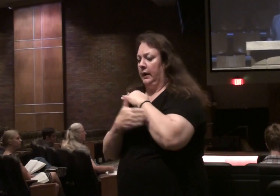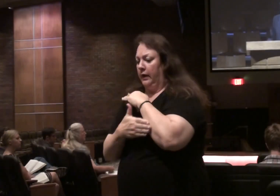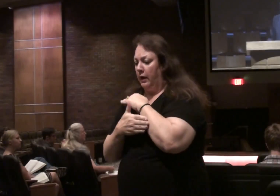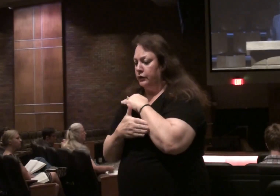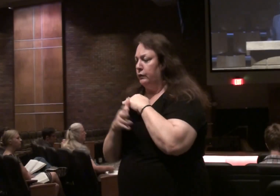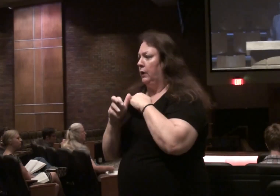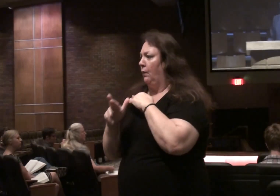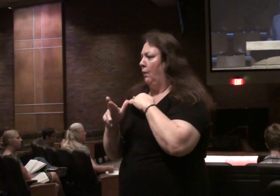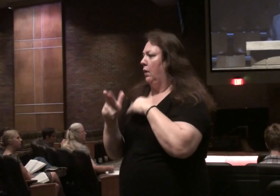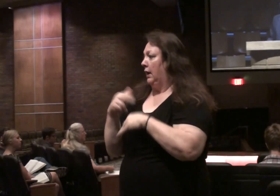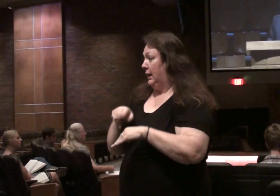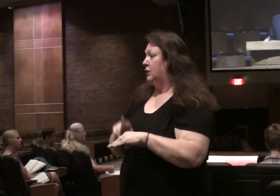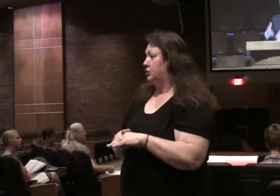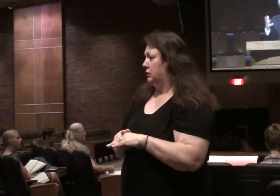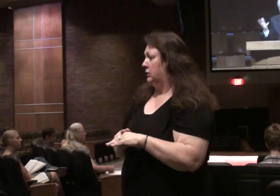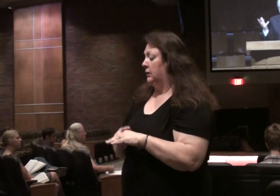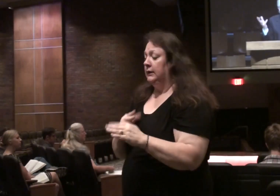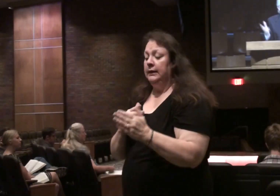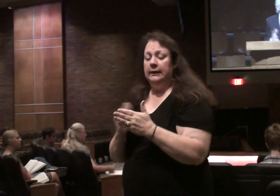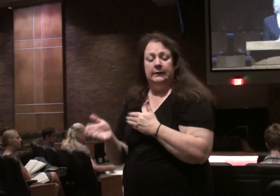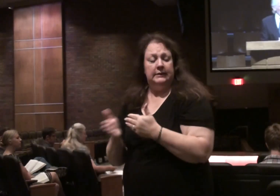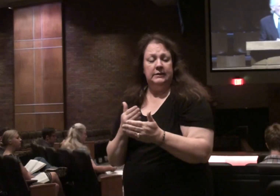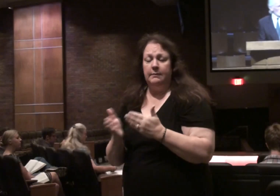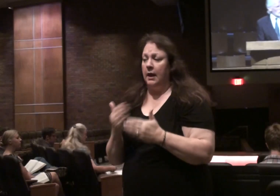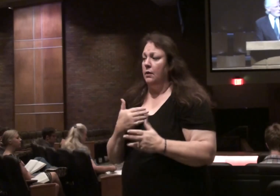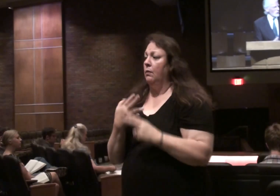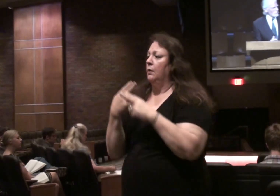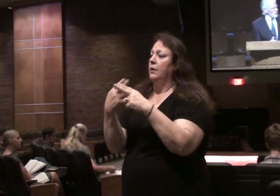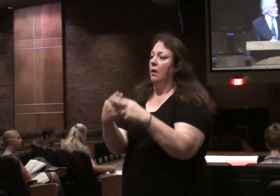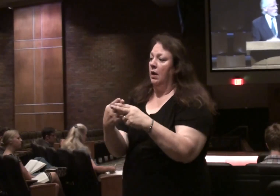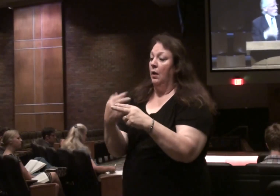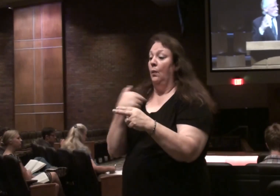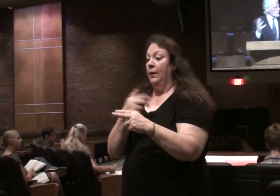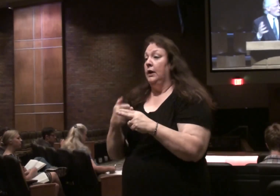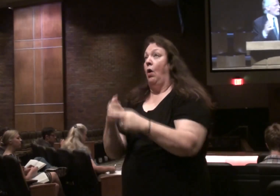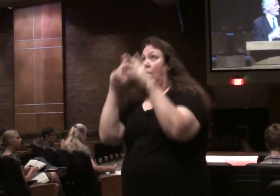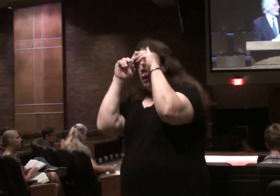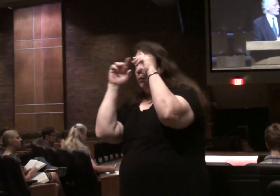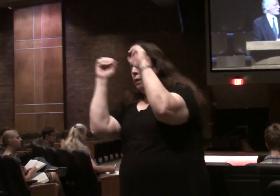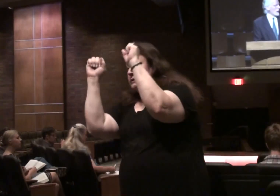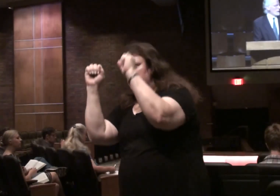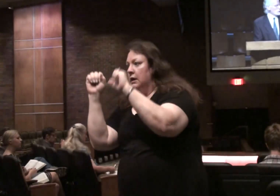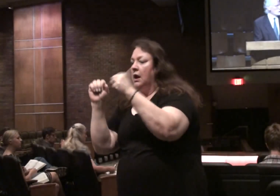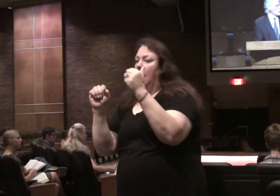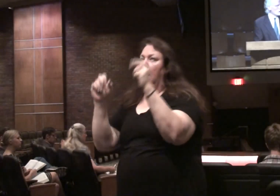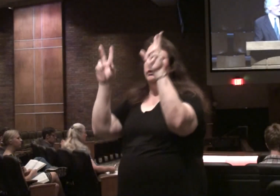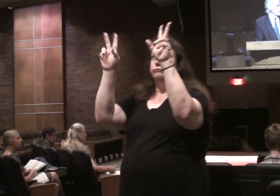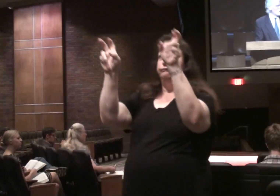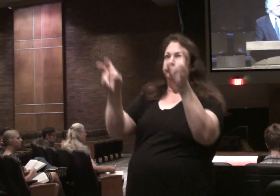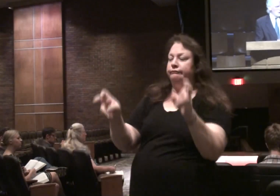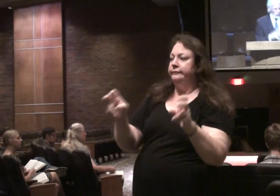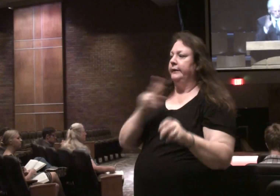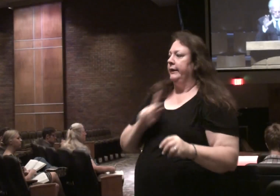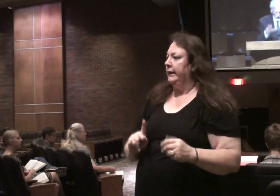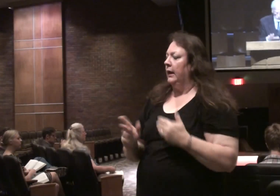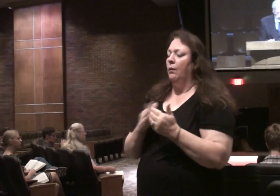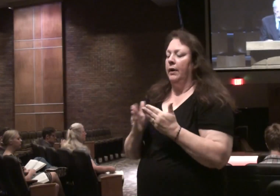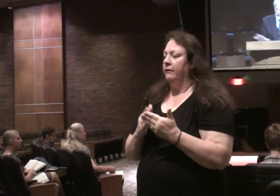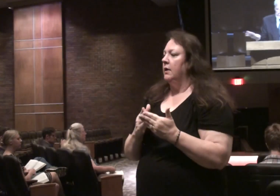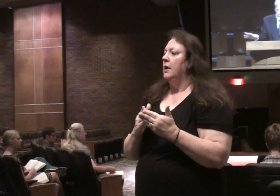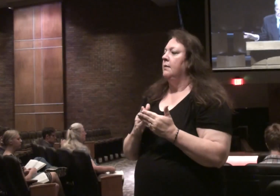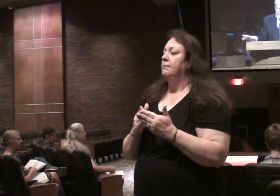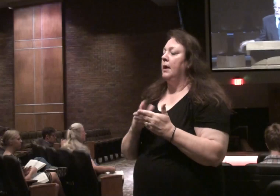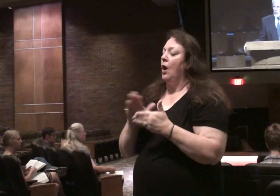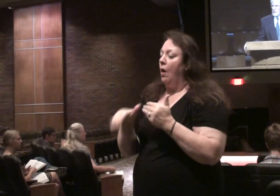or nation, no matter what we would call them, our president or other titles. But at all levels